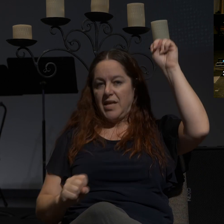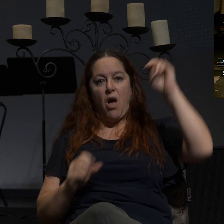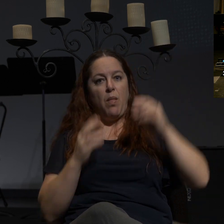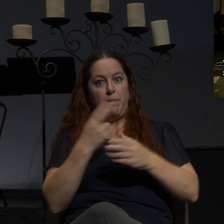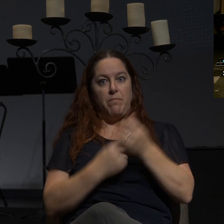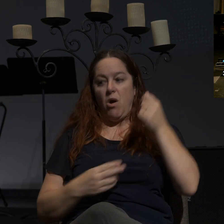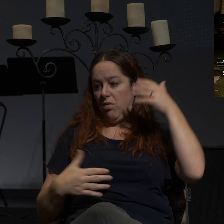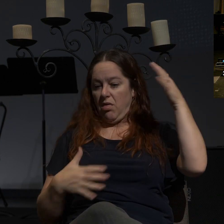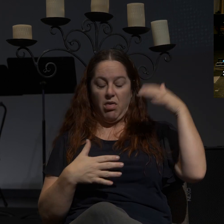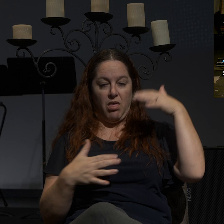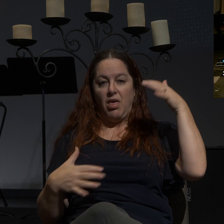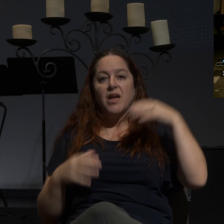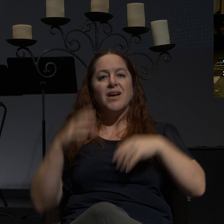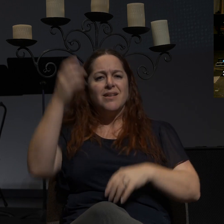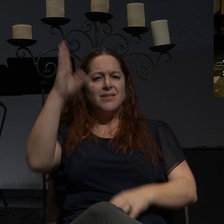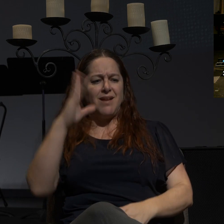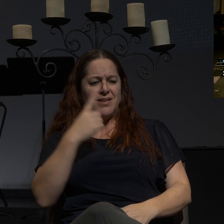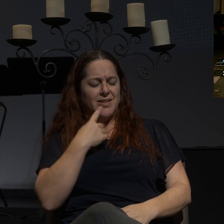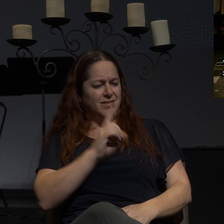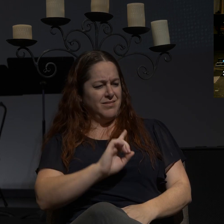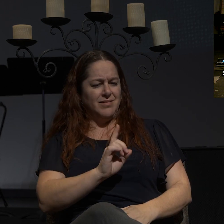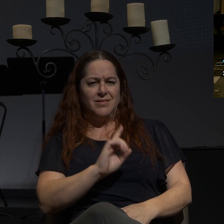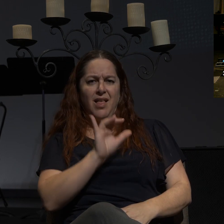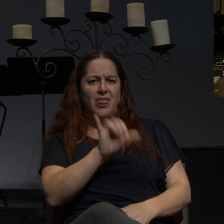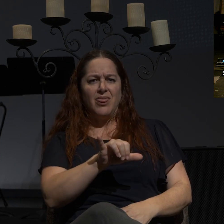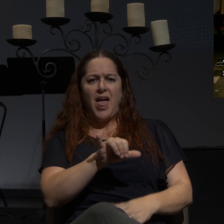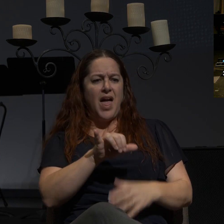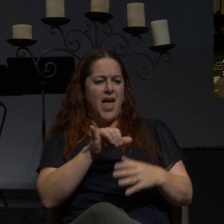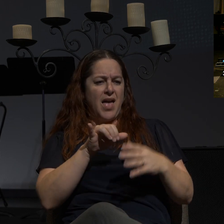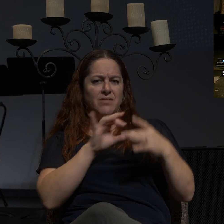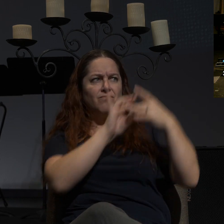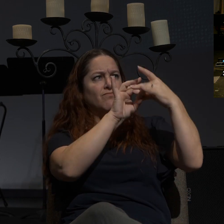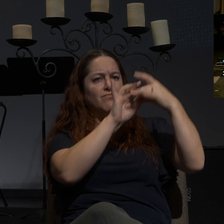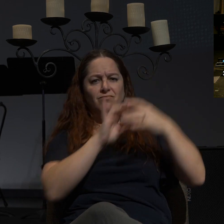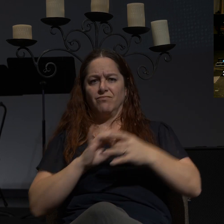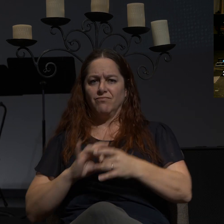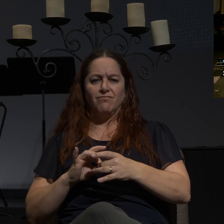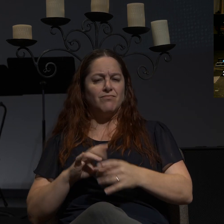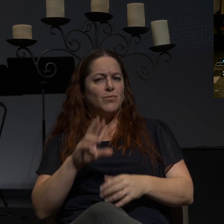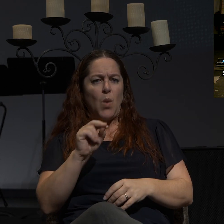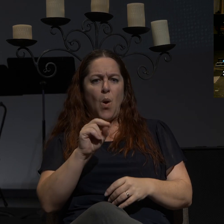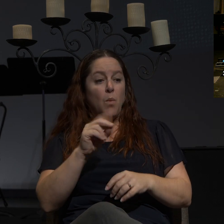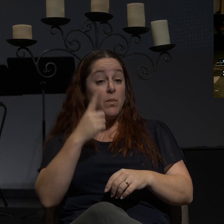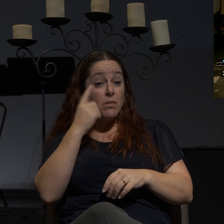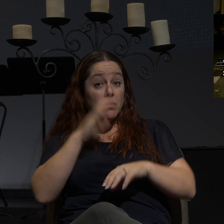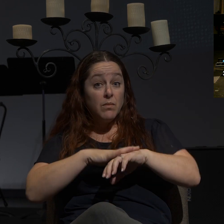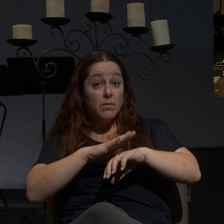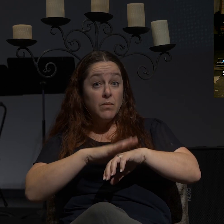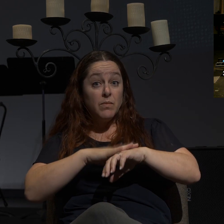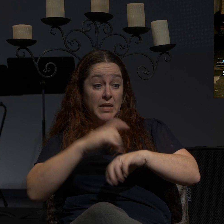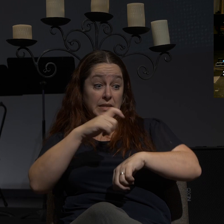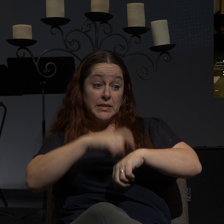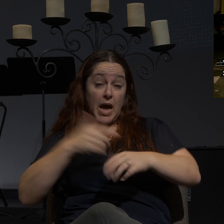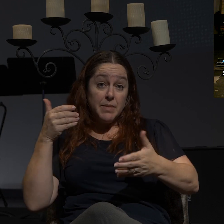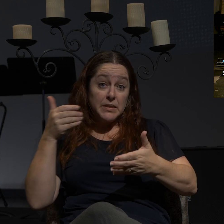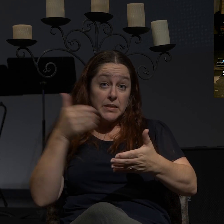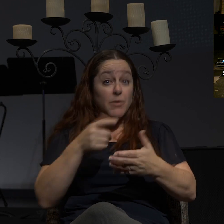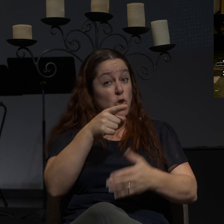And God says through Hosea, those alliances are going to backfire because there's a time coming when the nations that you